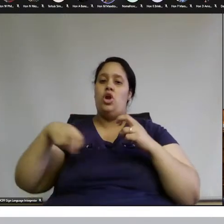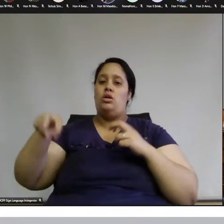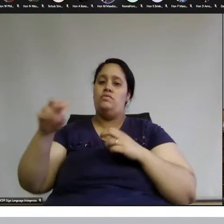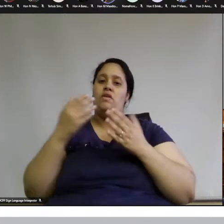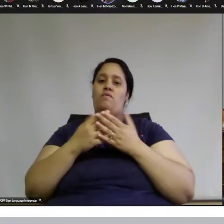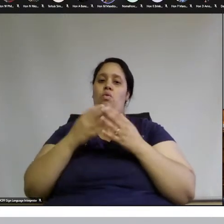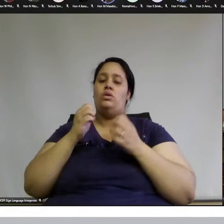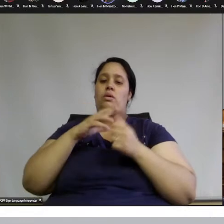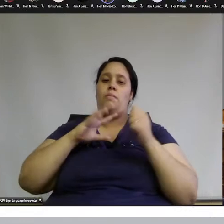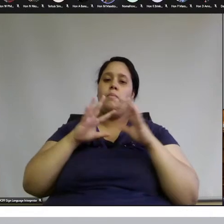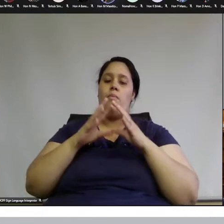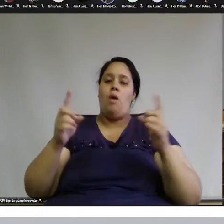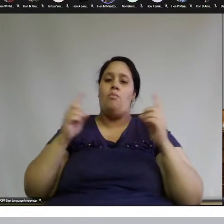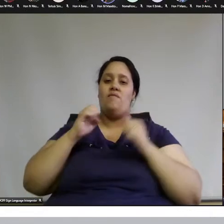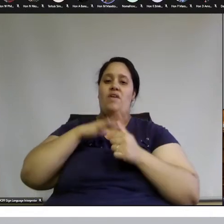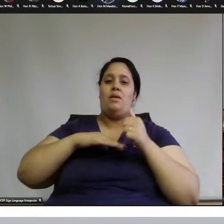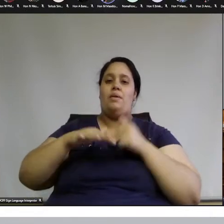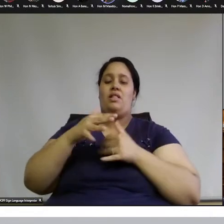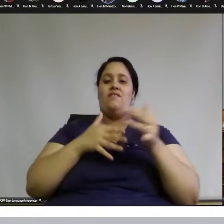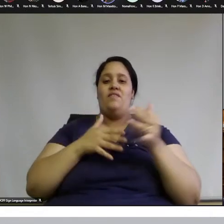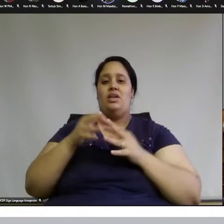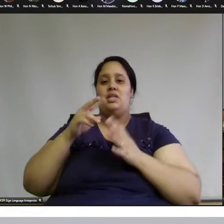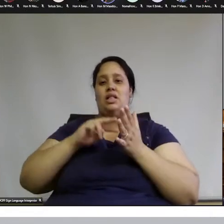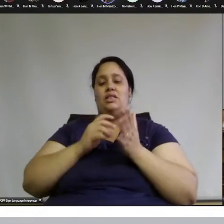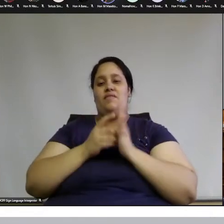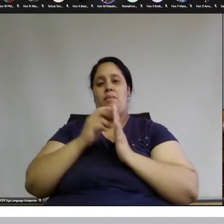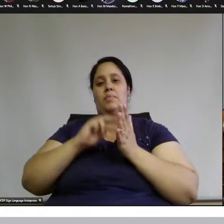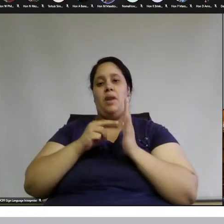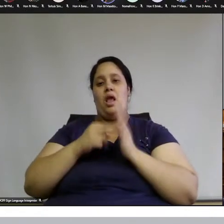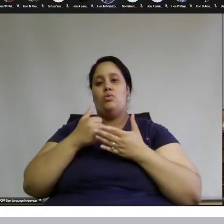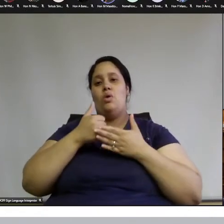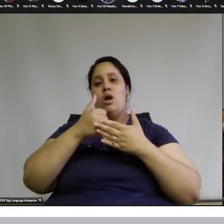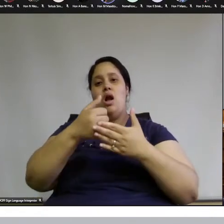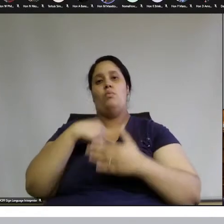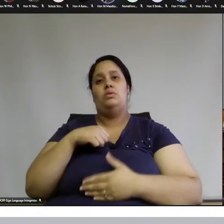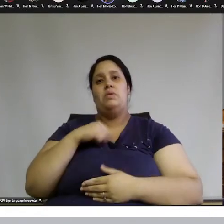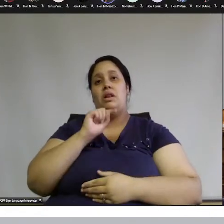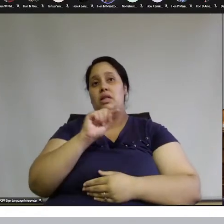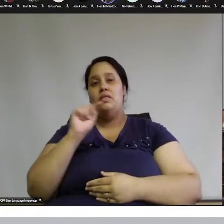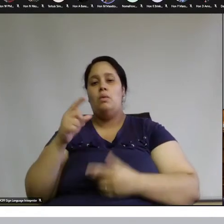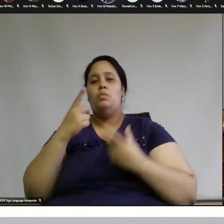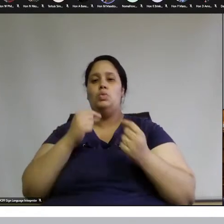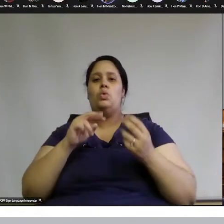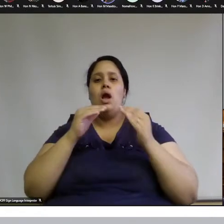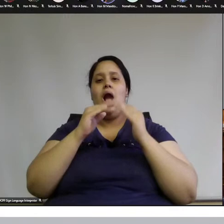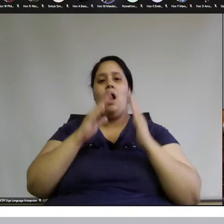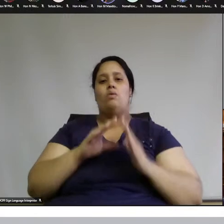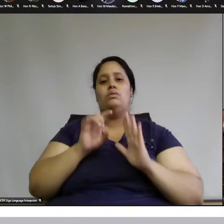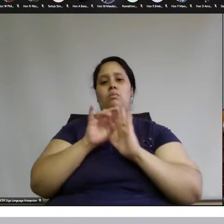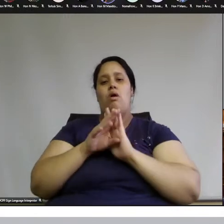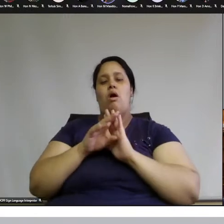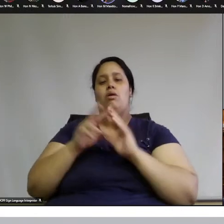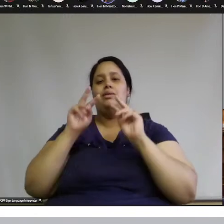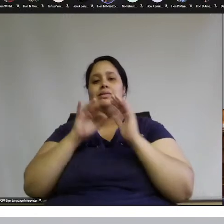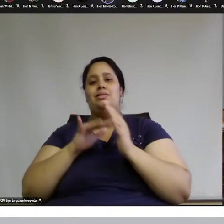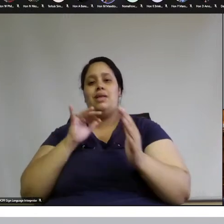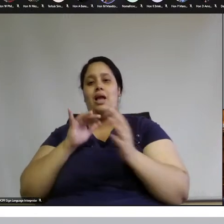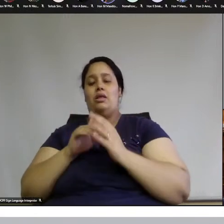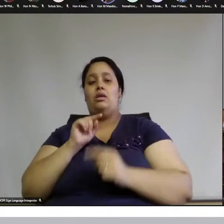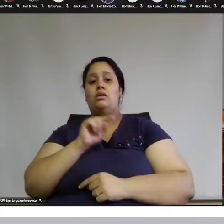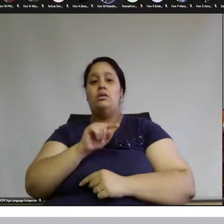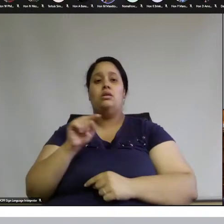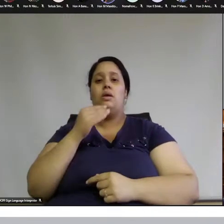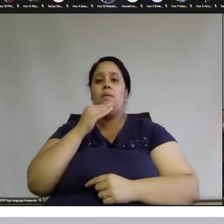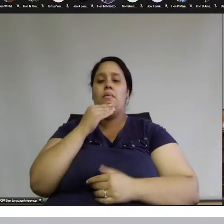Affairs and Development Planning to assist municipalities in conducting housing market studies. This lays